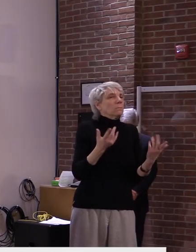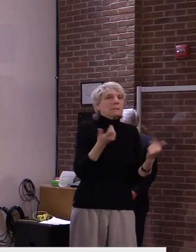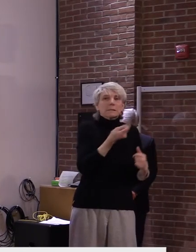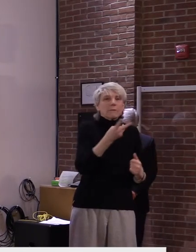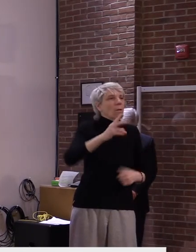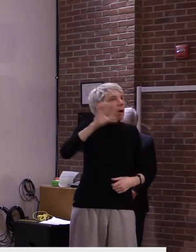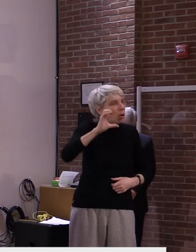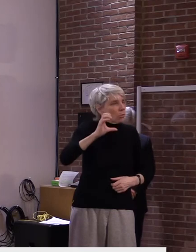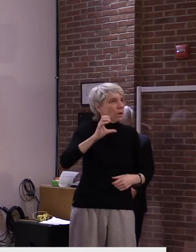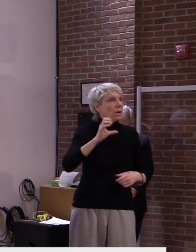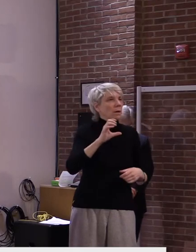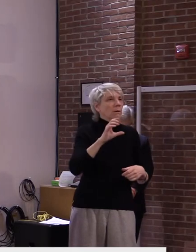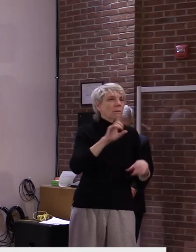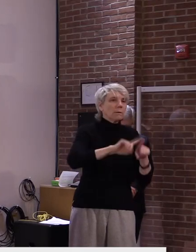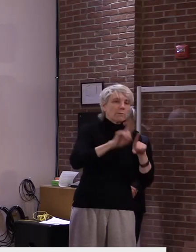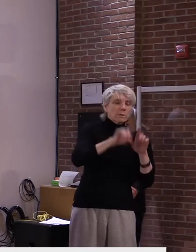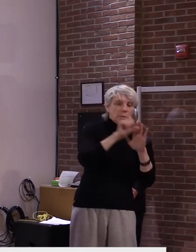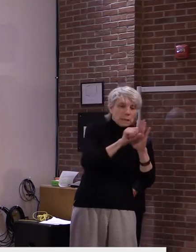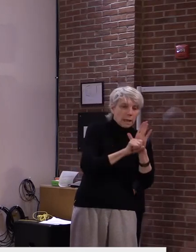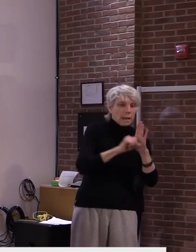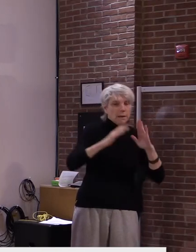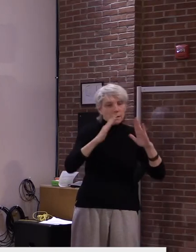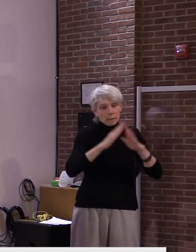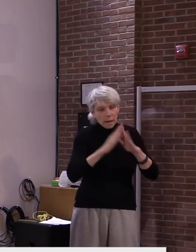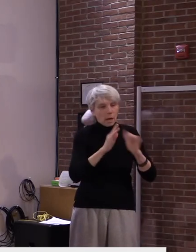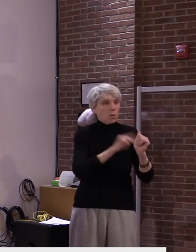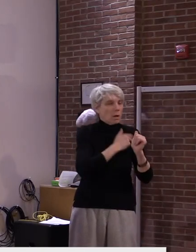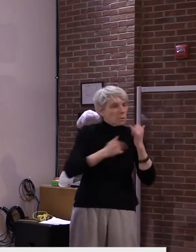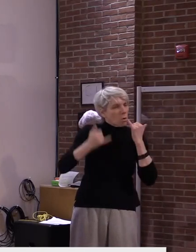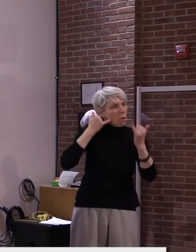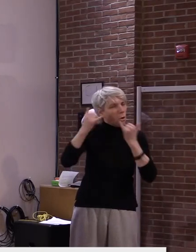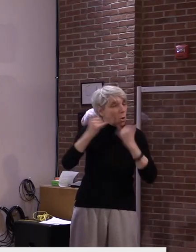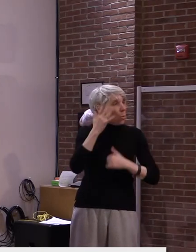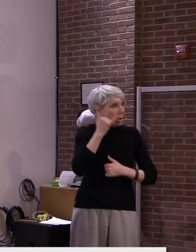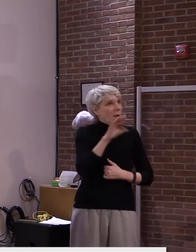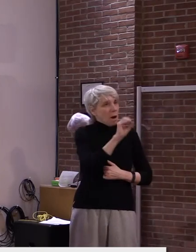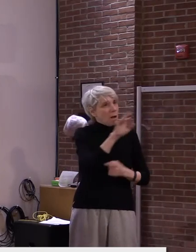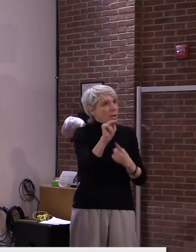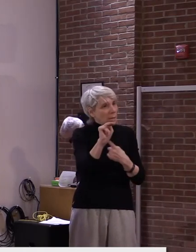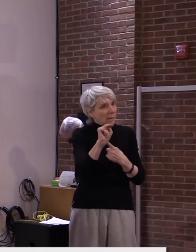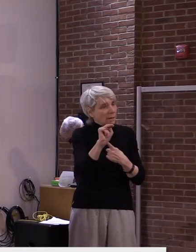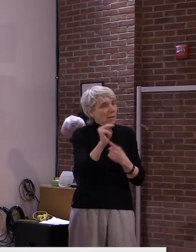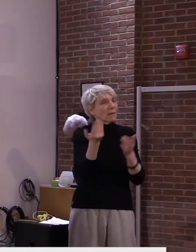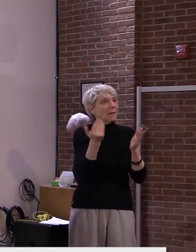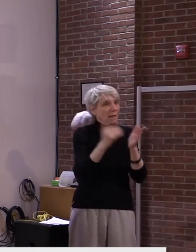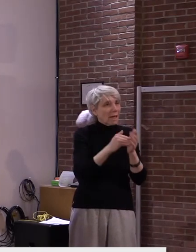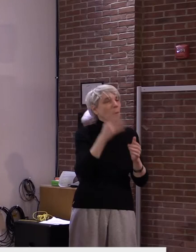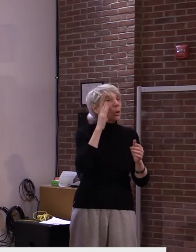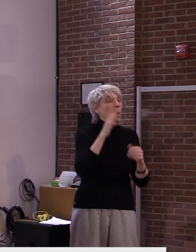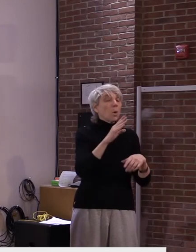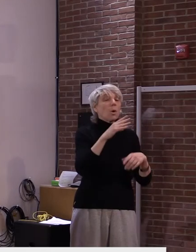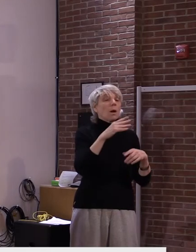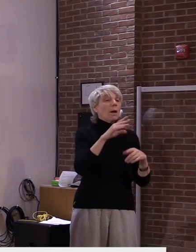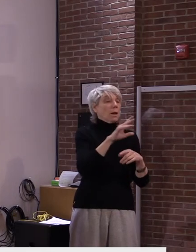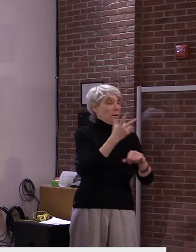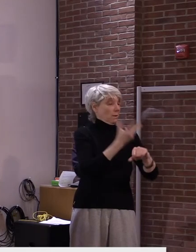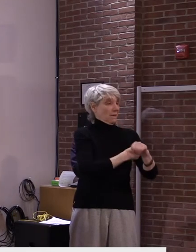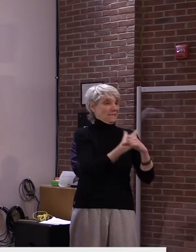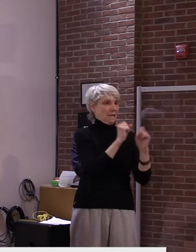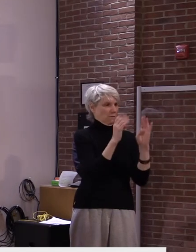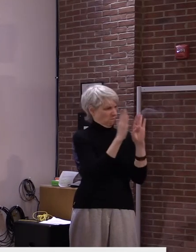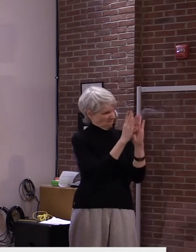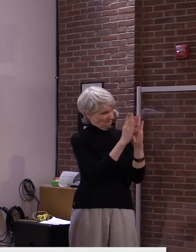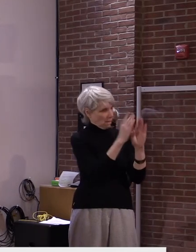of the specificity with which they advise you about the temperature bandwidth that vaccines can be stored at.